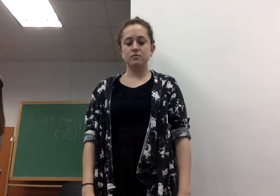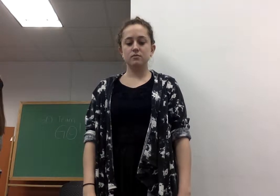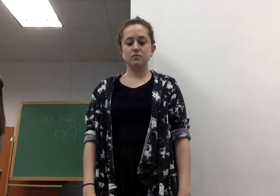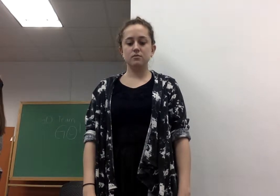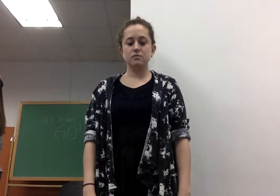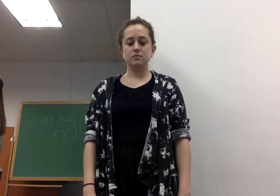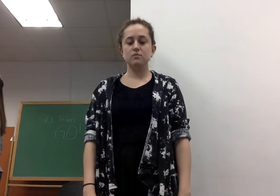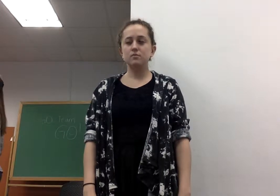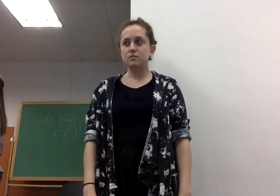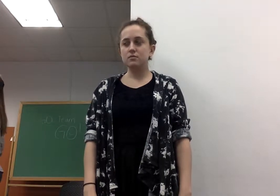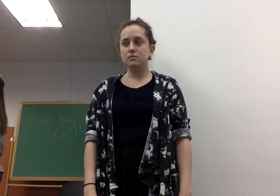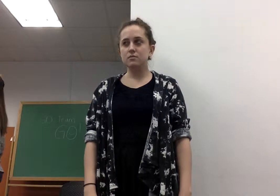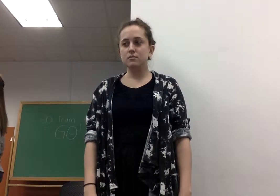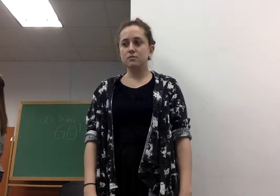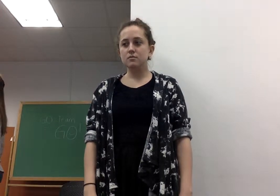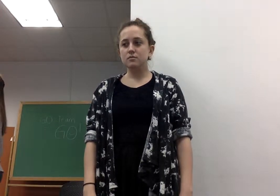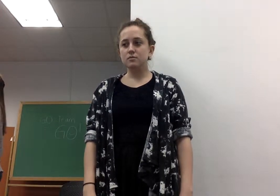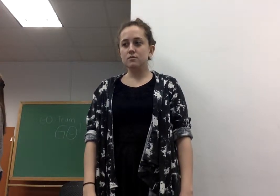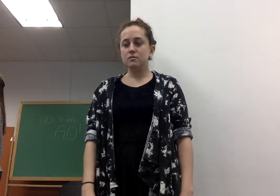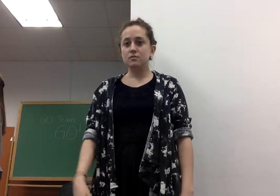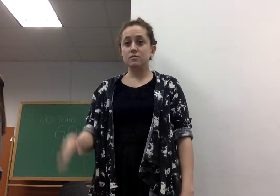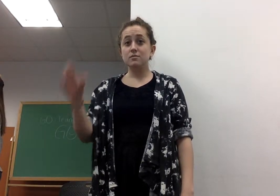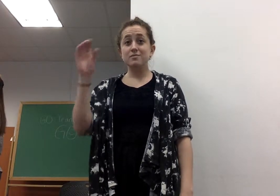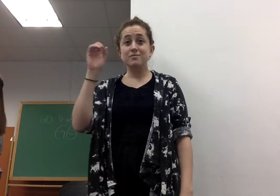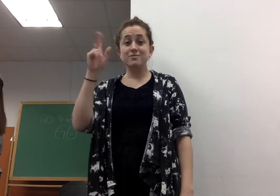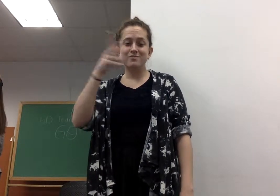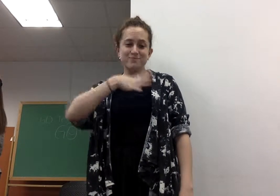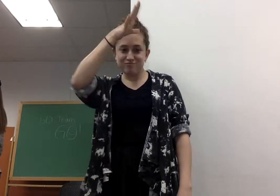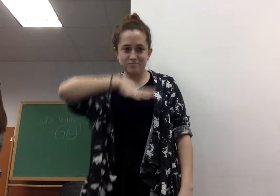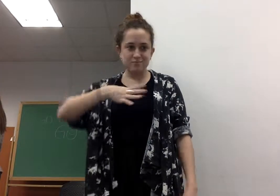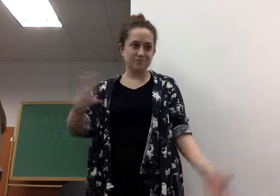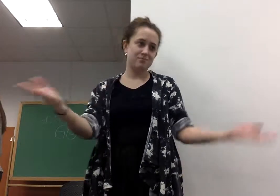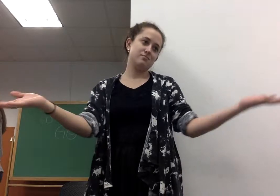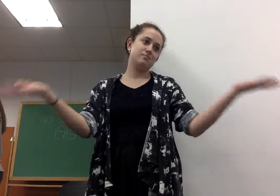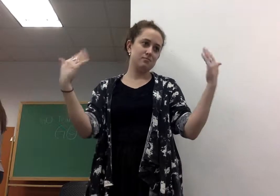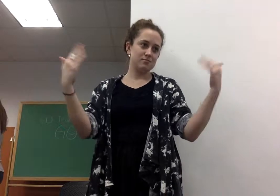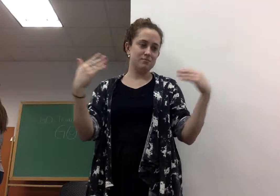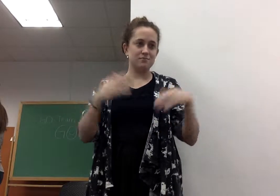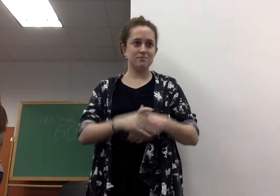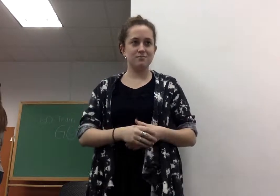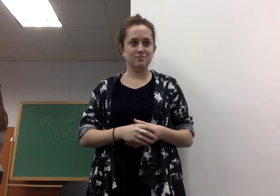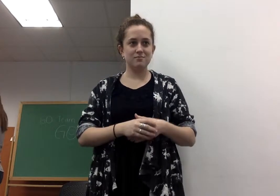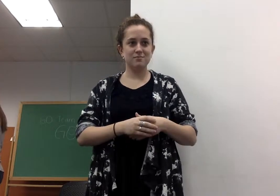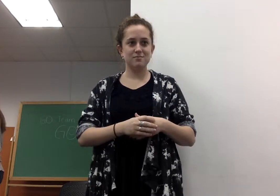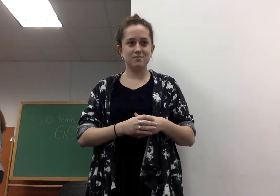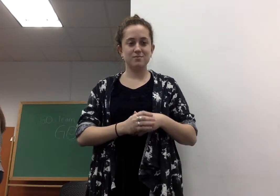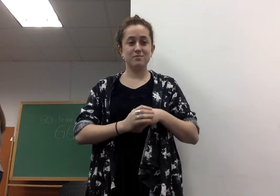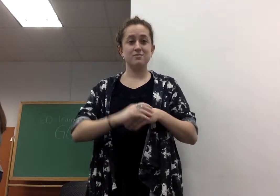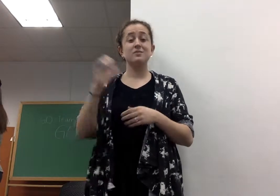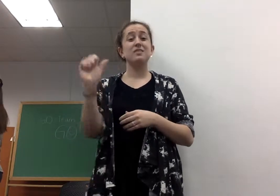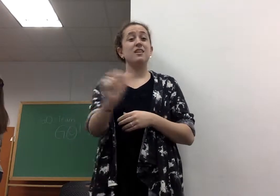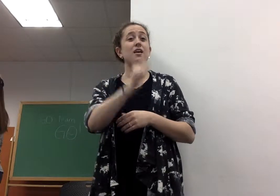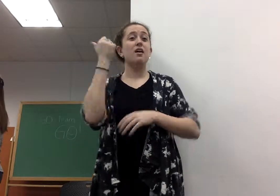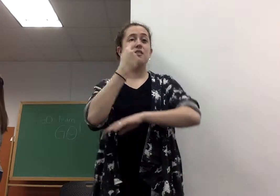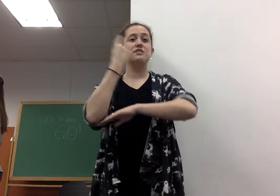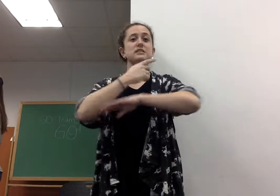Okay, good. Okay, guys and girls, bone development. The other day in class, we started talking about some of the functions of bone. We said the